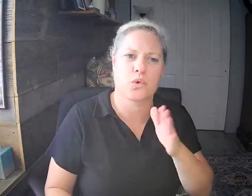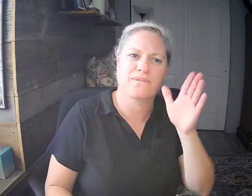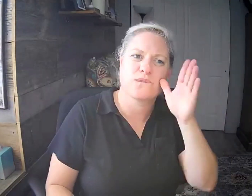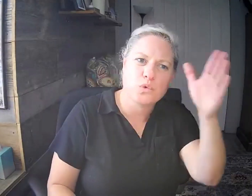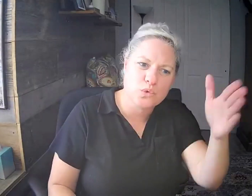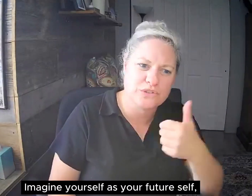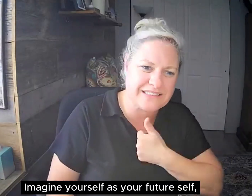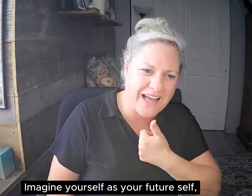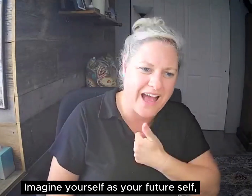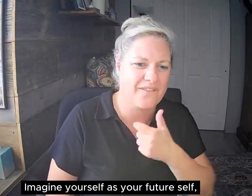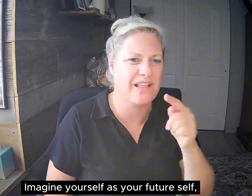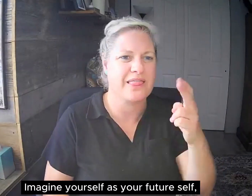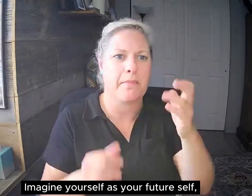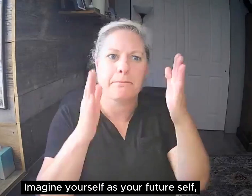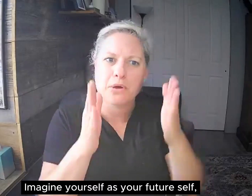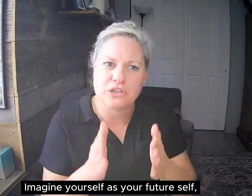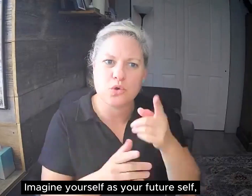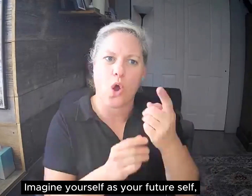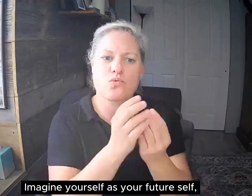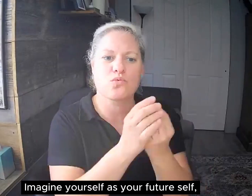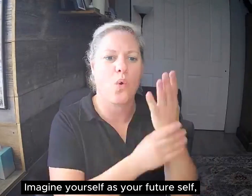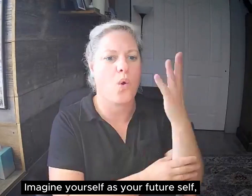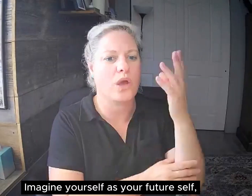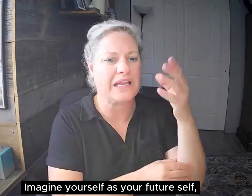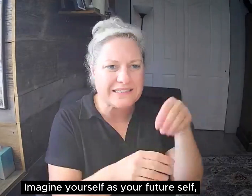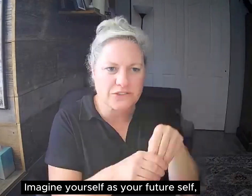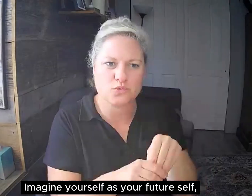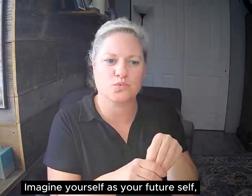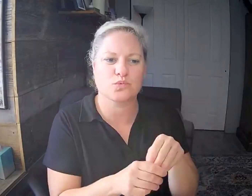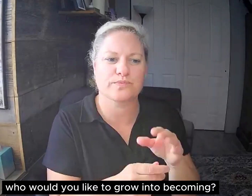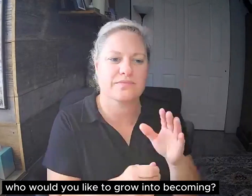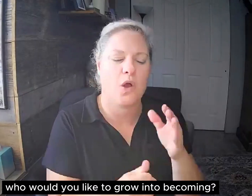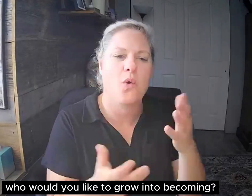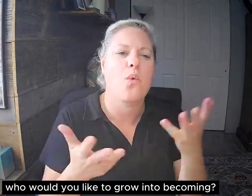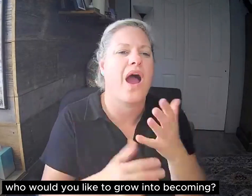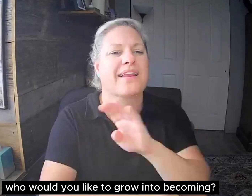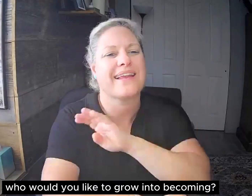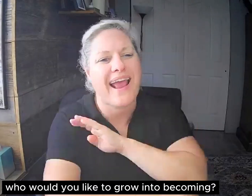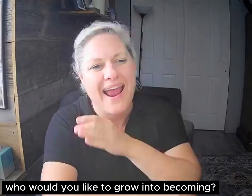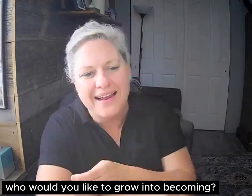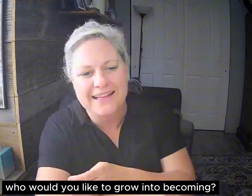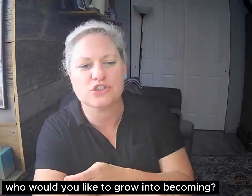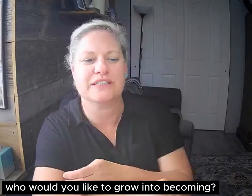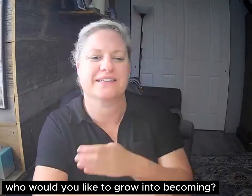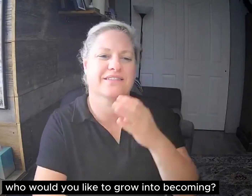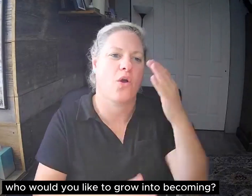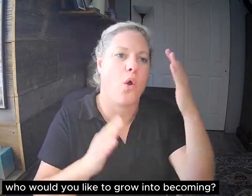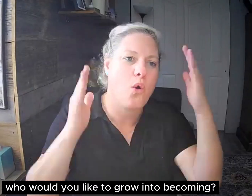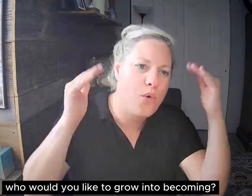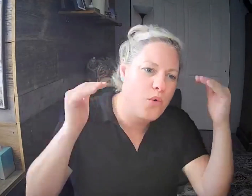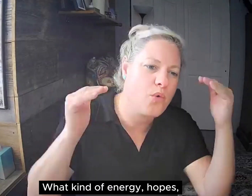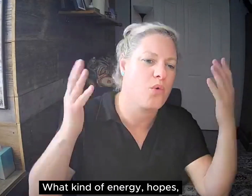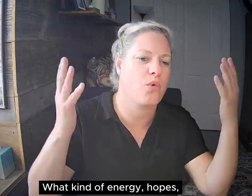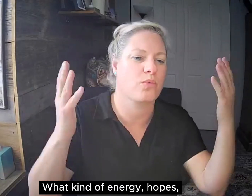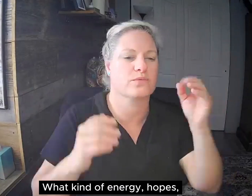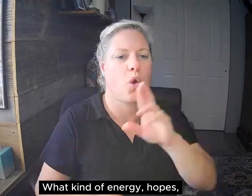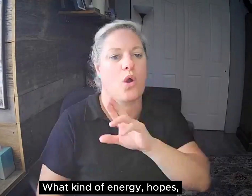Just imagine yourself as your future self. Who would you like to grow into becoming? What kind of